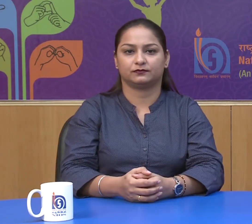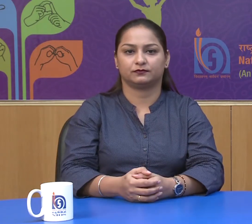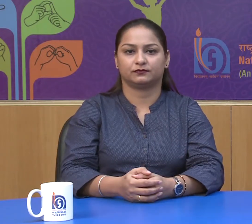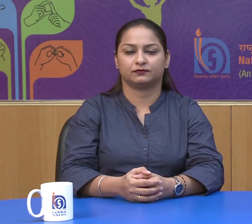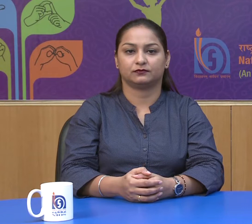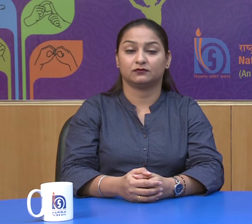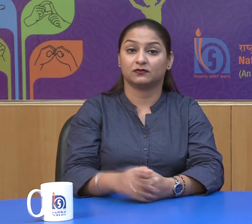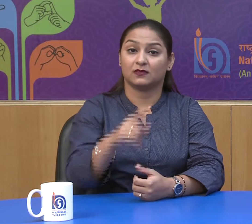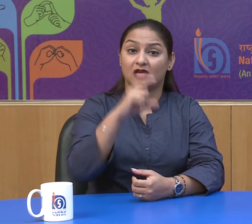Caste rules were